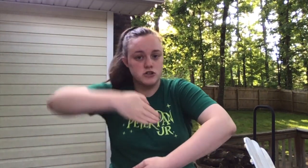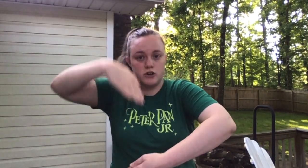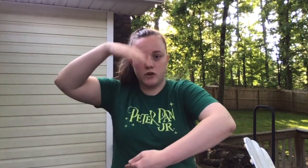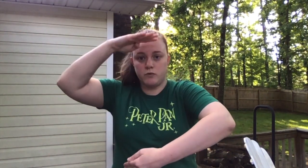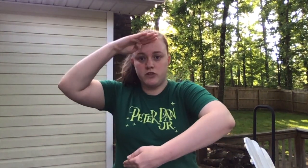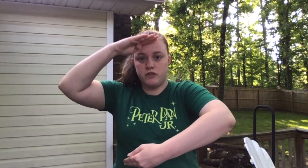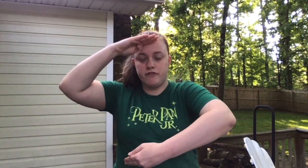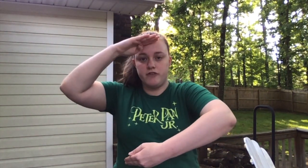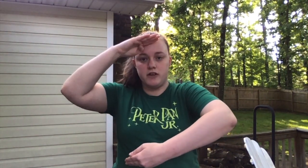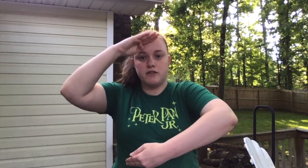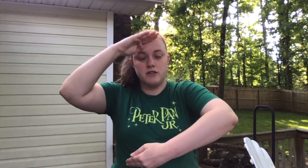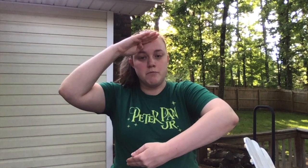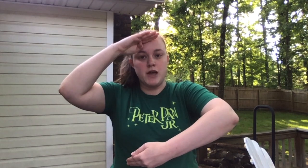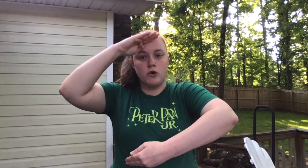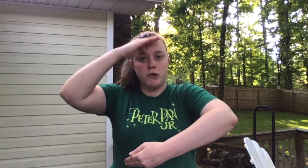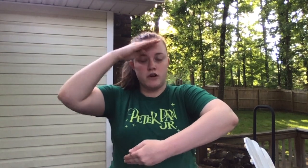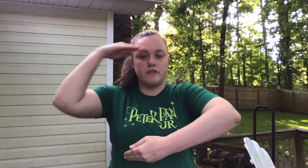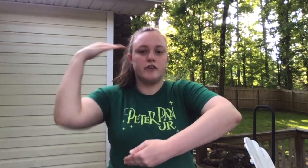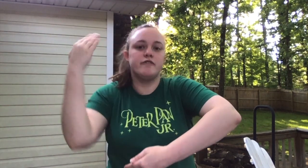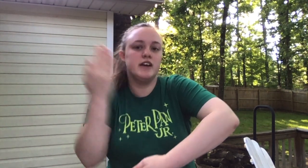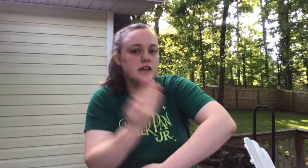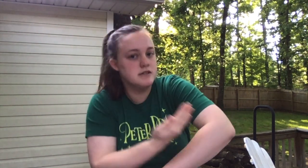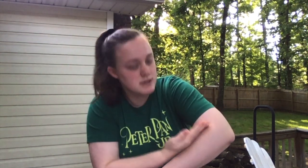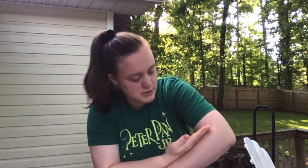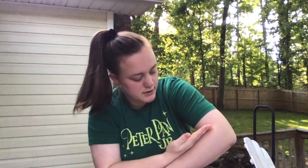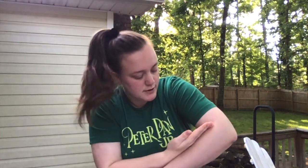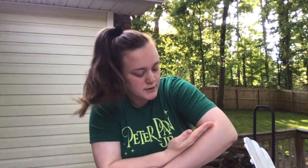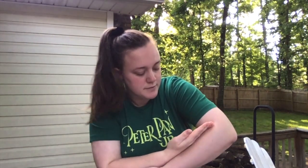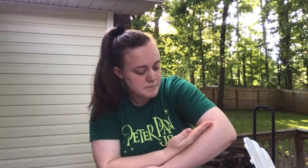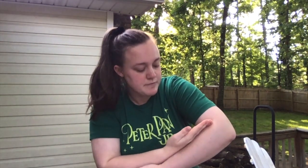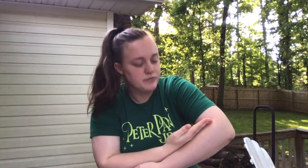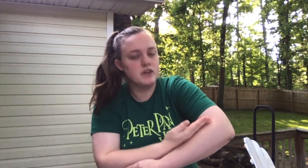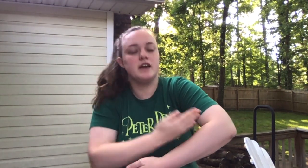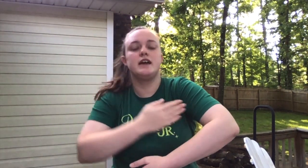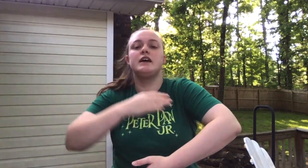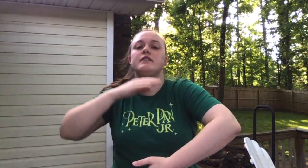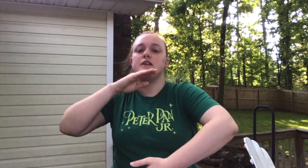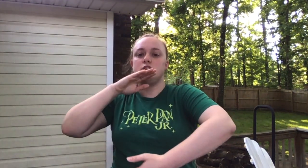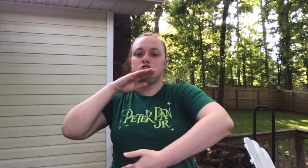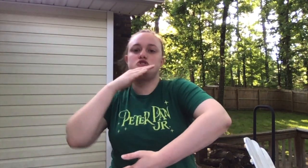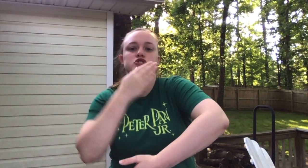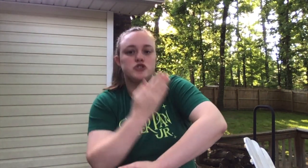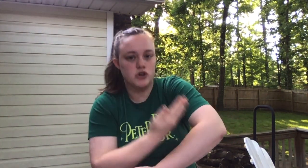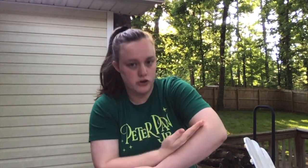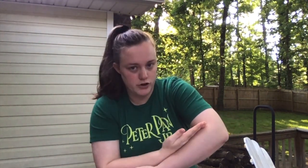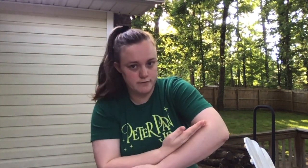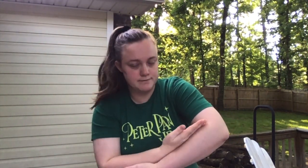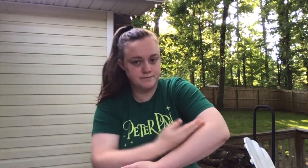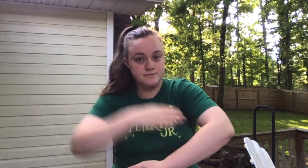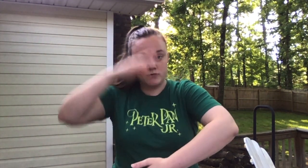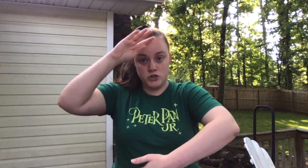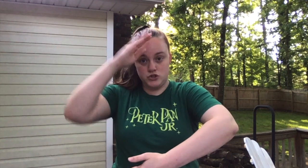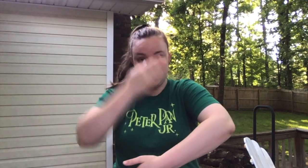starting with the male part of your face, and then daughter.